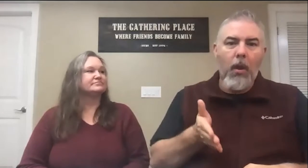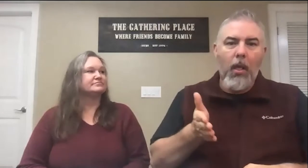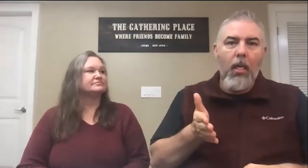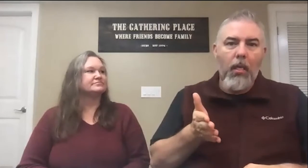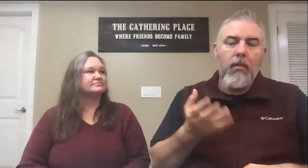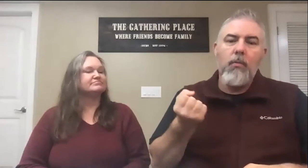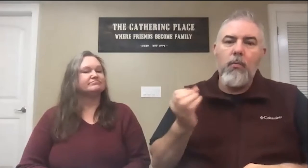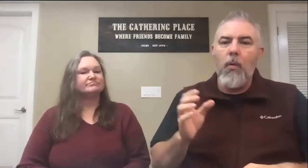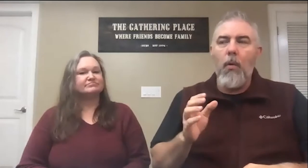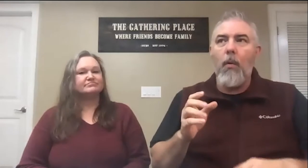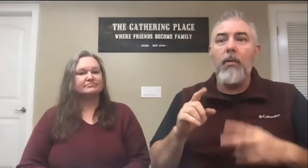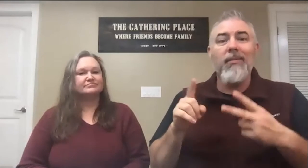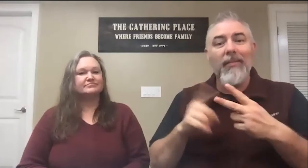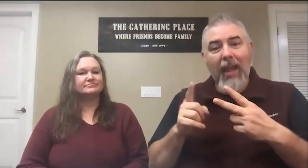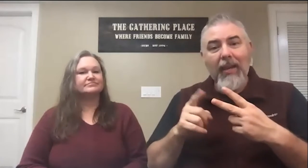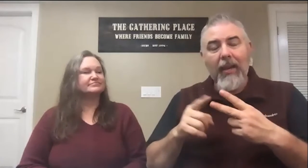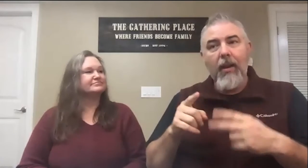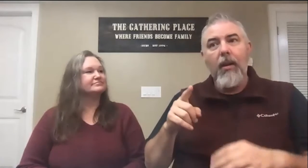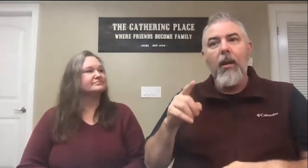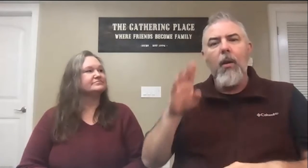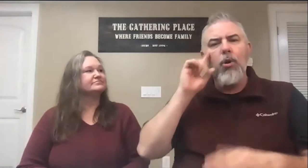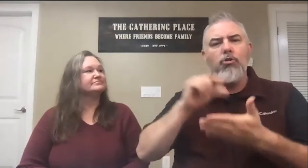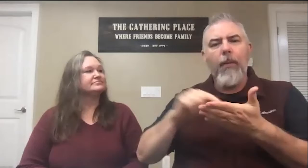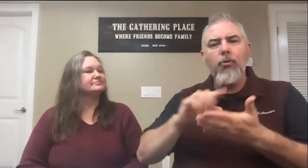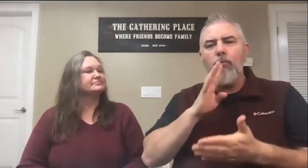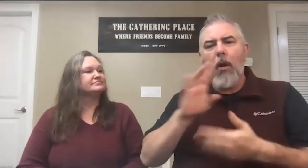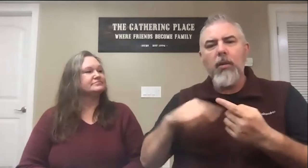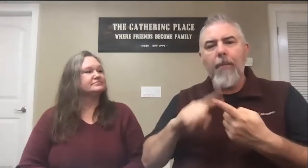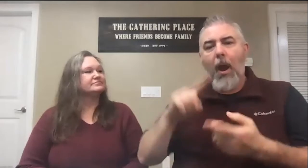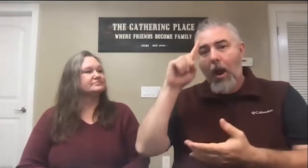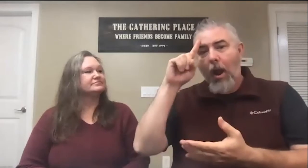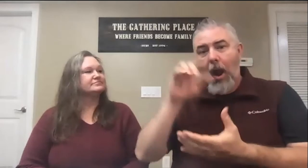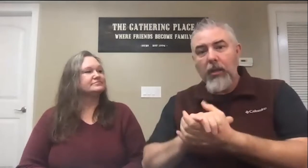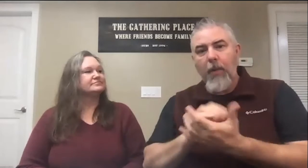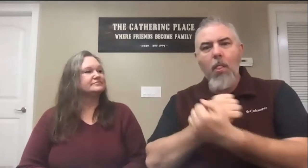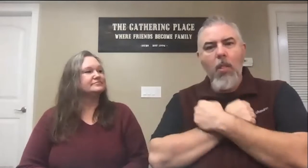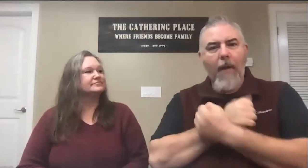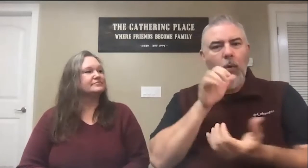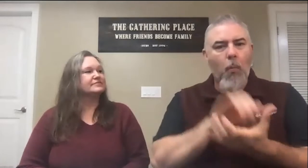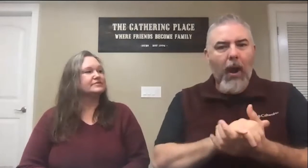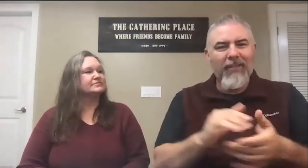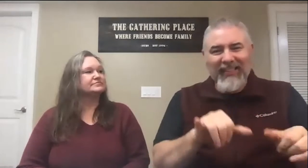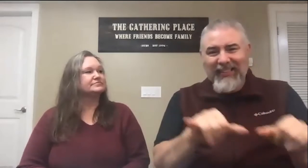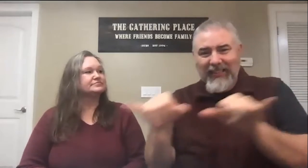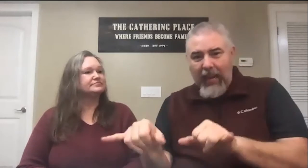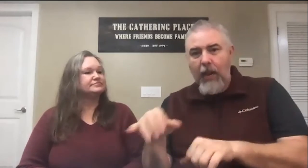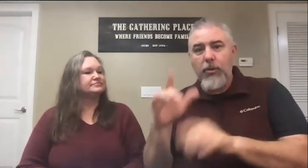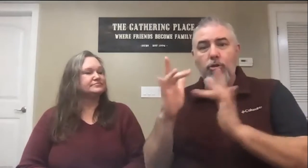be happy. And the second thing is, Scripture talk about husband loves the wife just